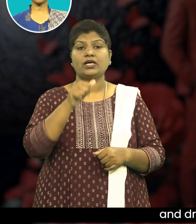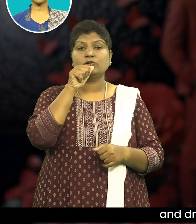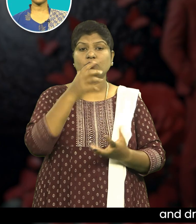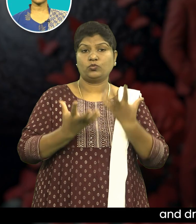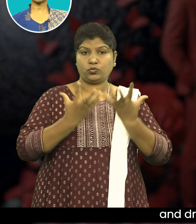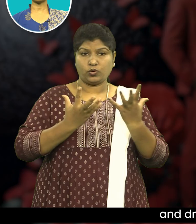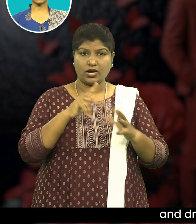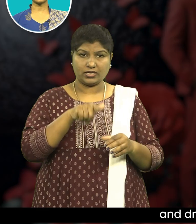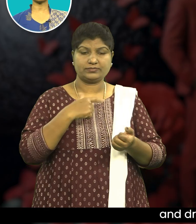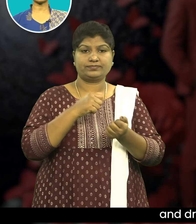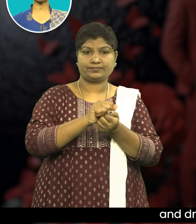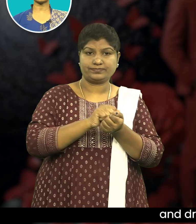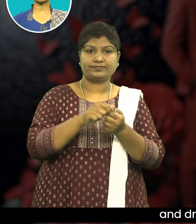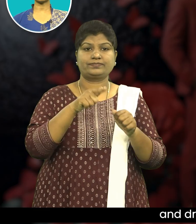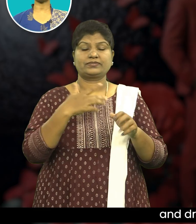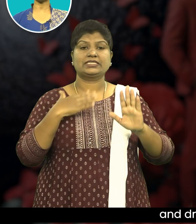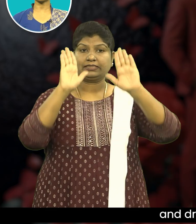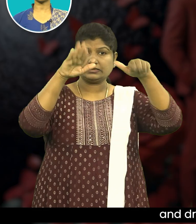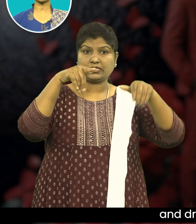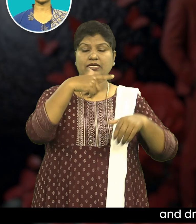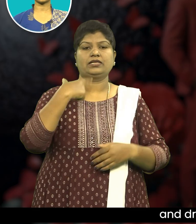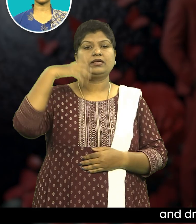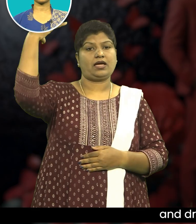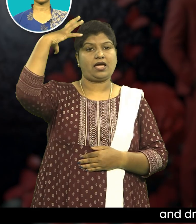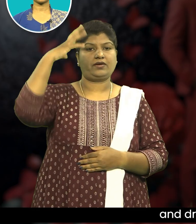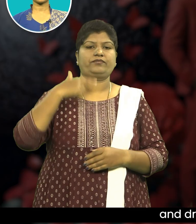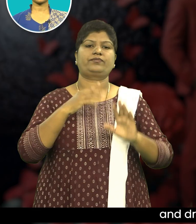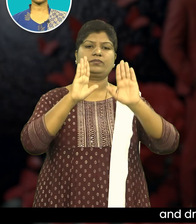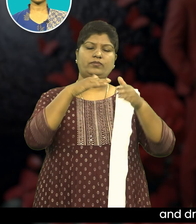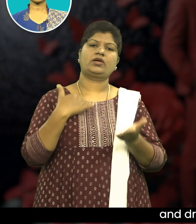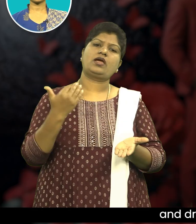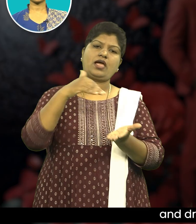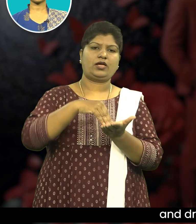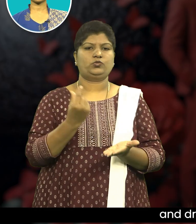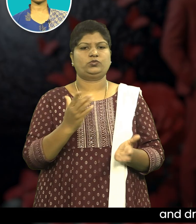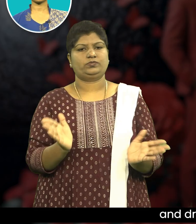water and dried in sunlight for reuse.